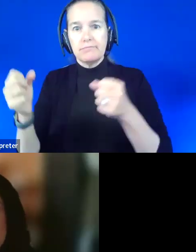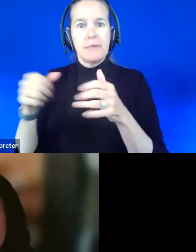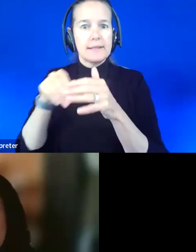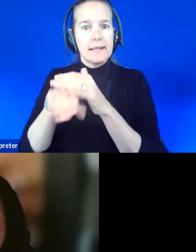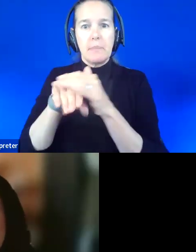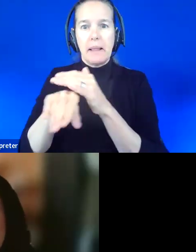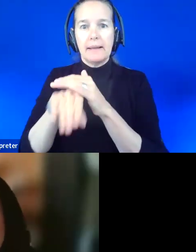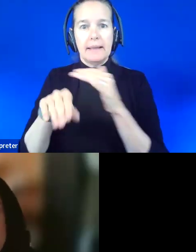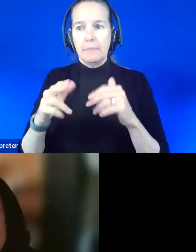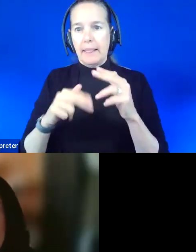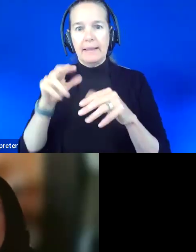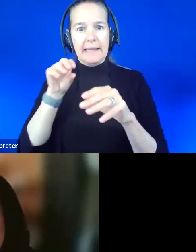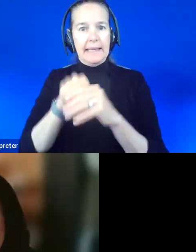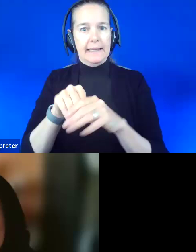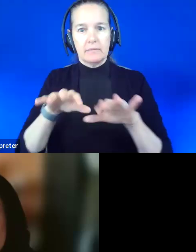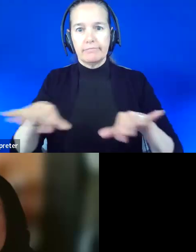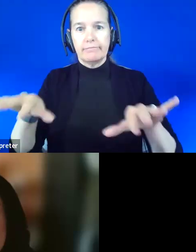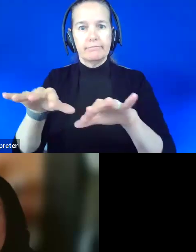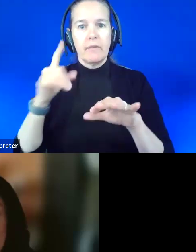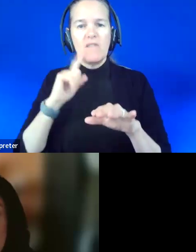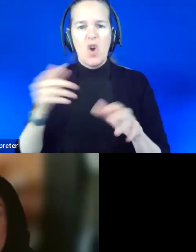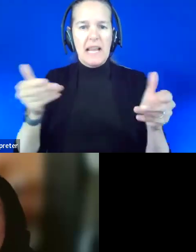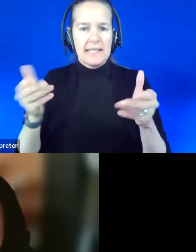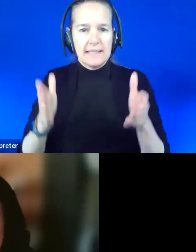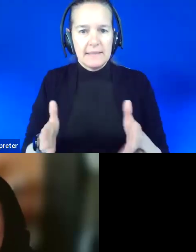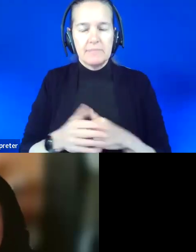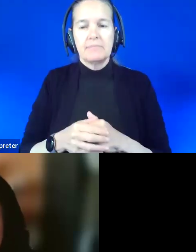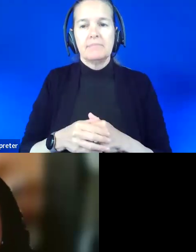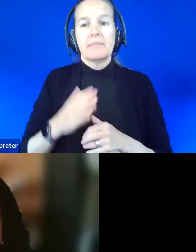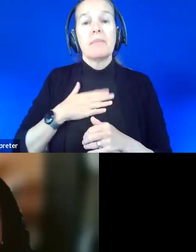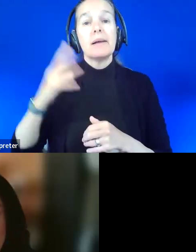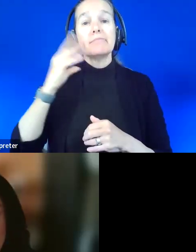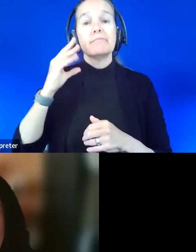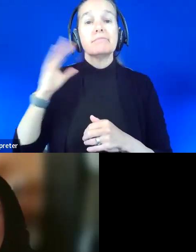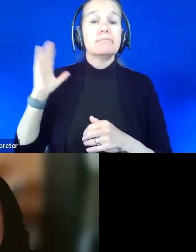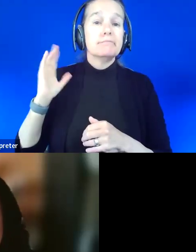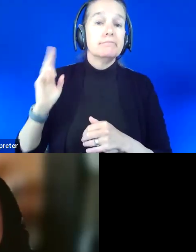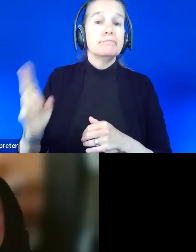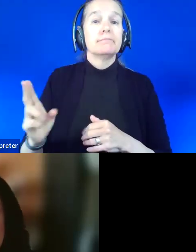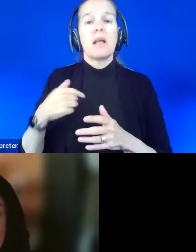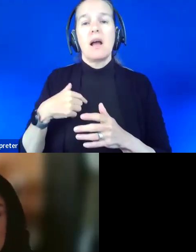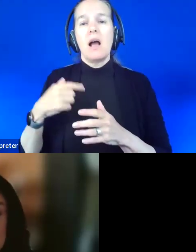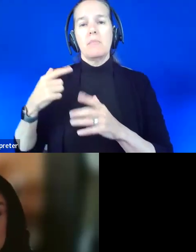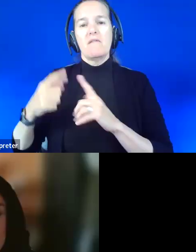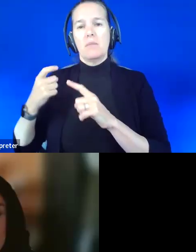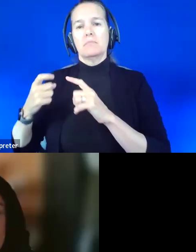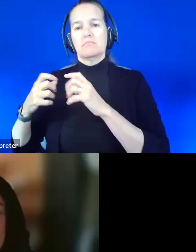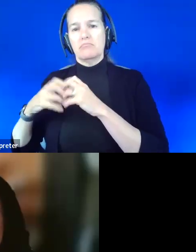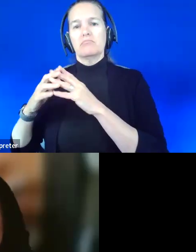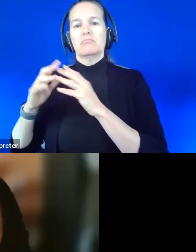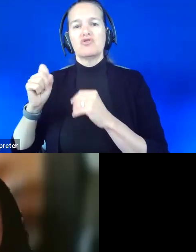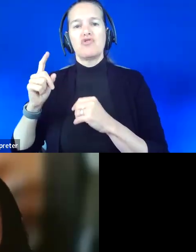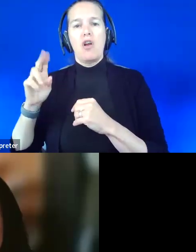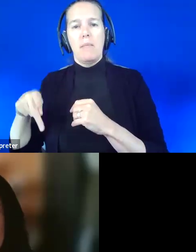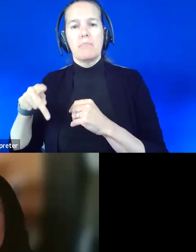every step of the way with guest experience. My background also, I've come from startup world, and